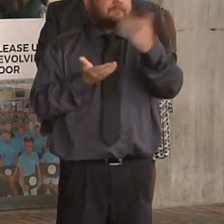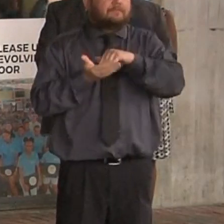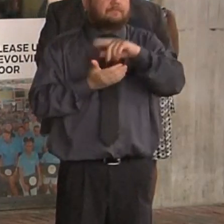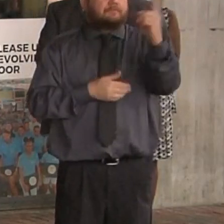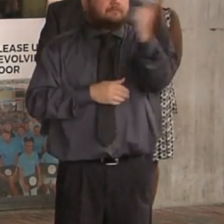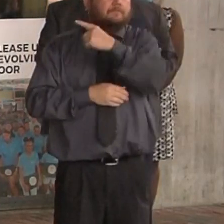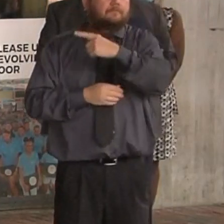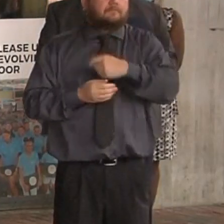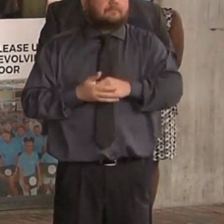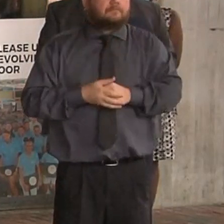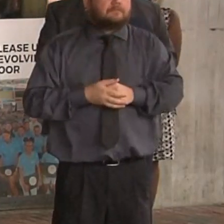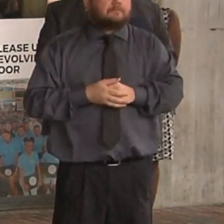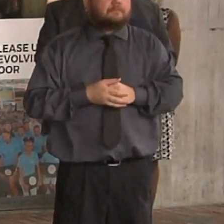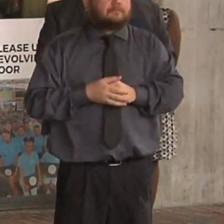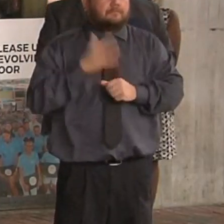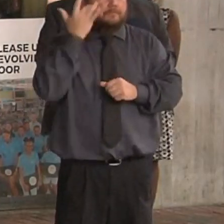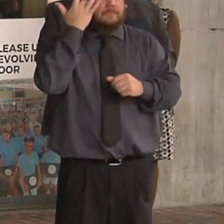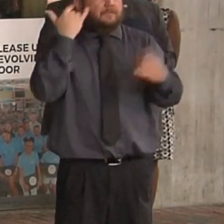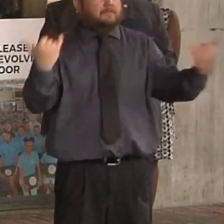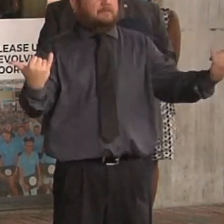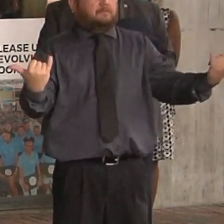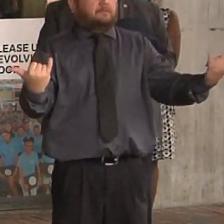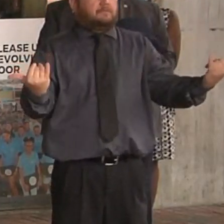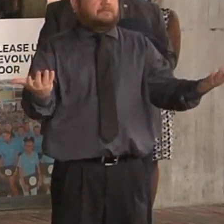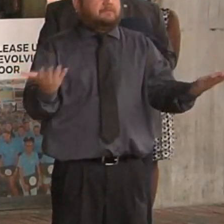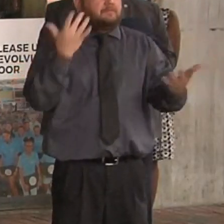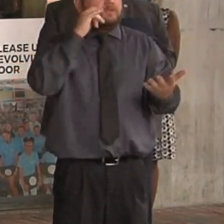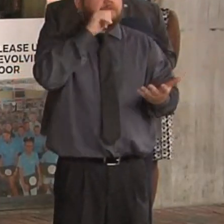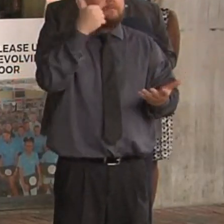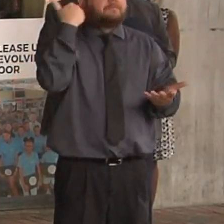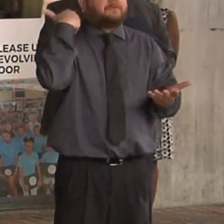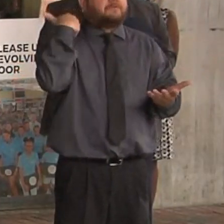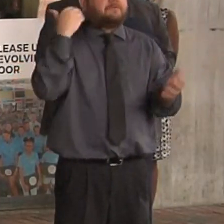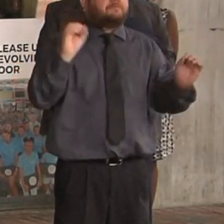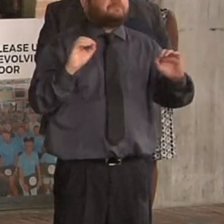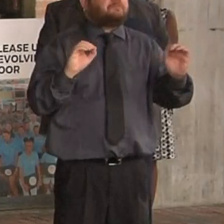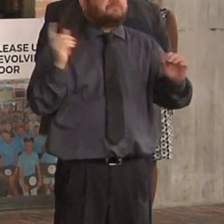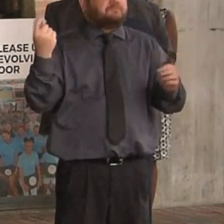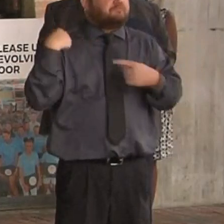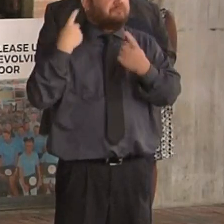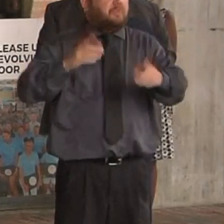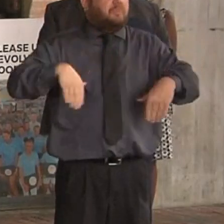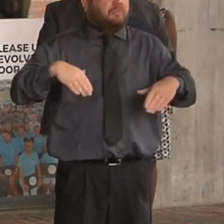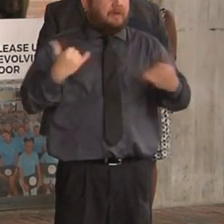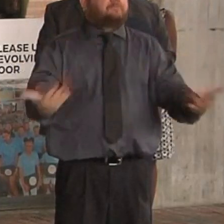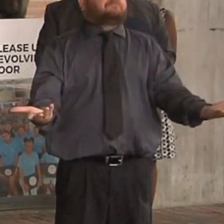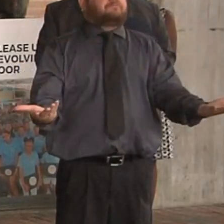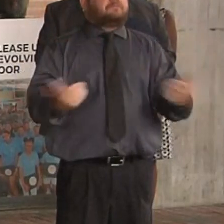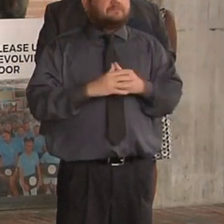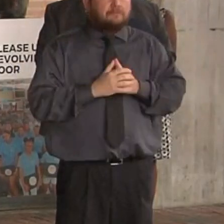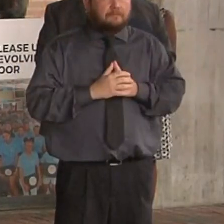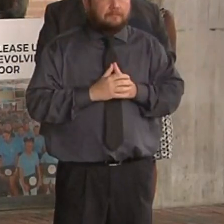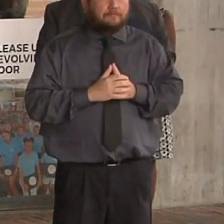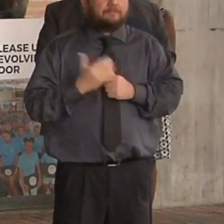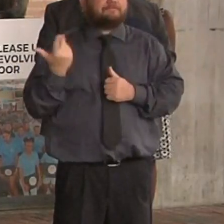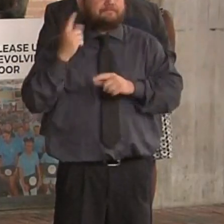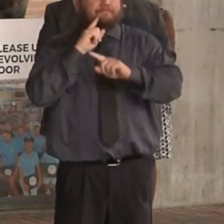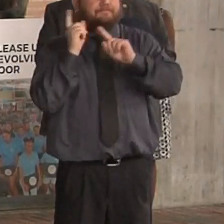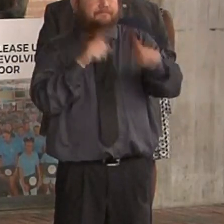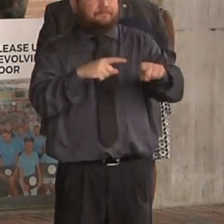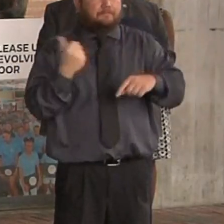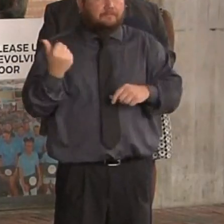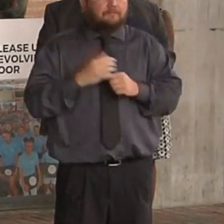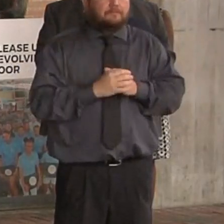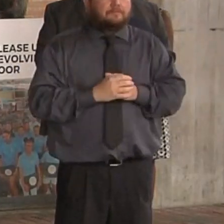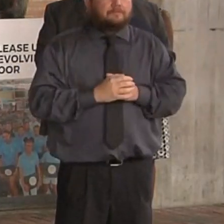That's a great question. The question is, why am I doing it now and taking the aggressiveness? I would say that when I became